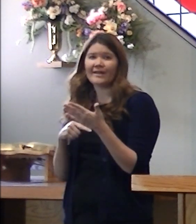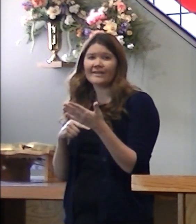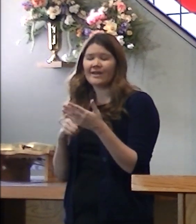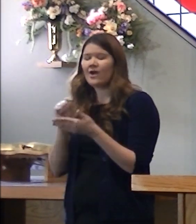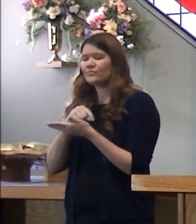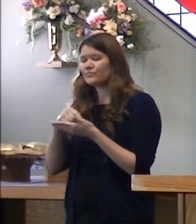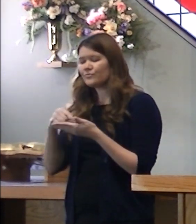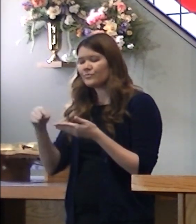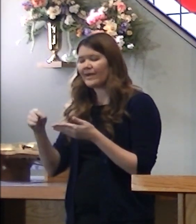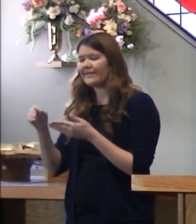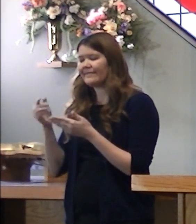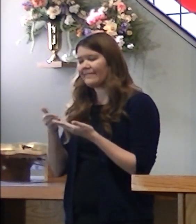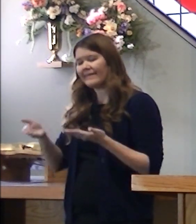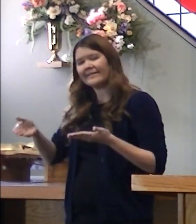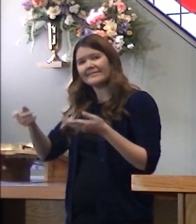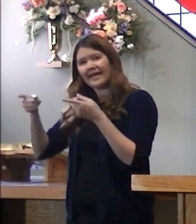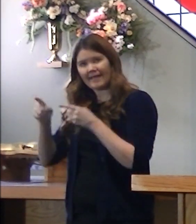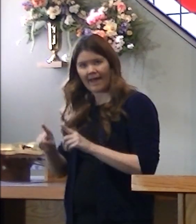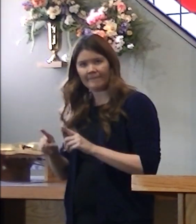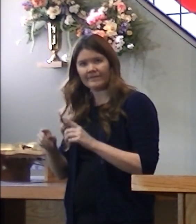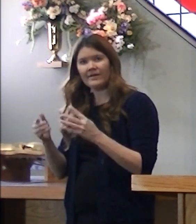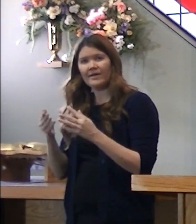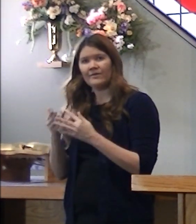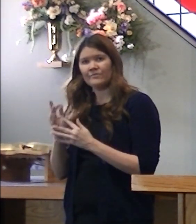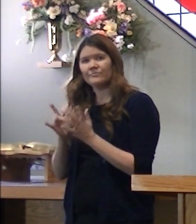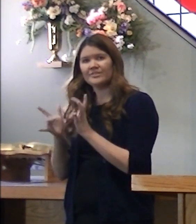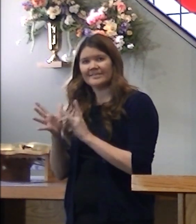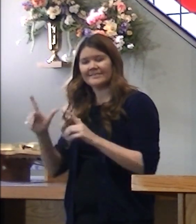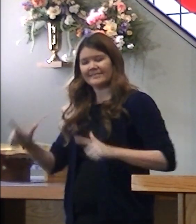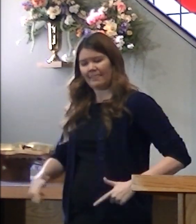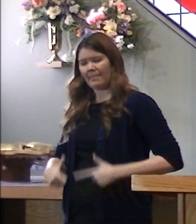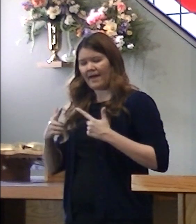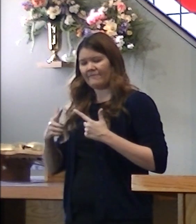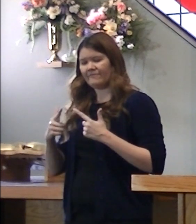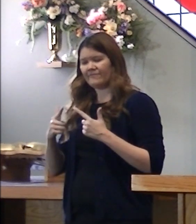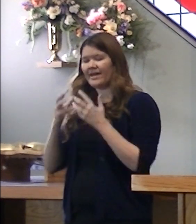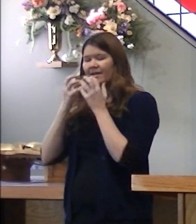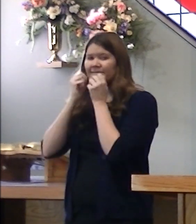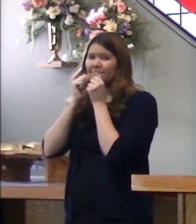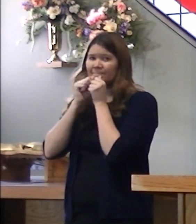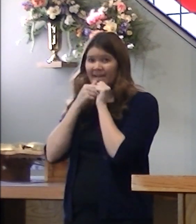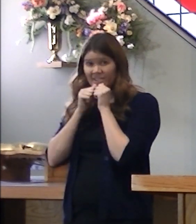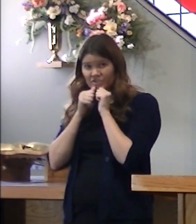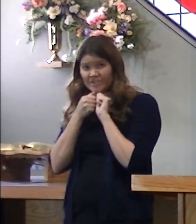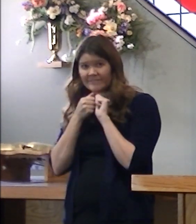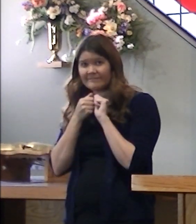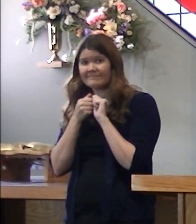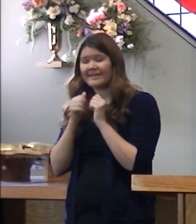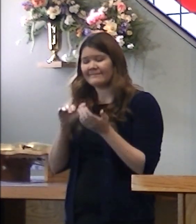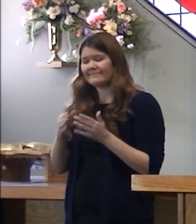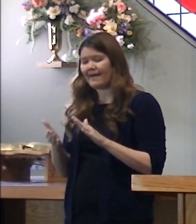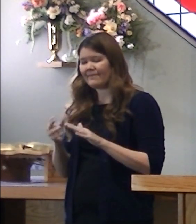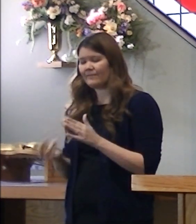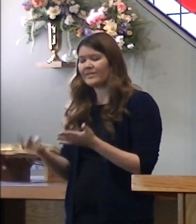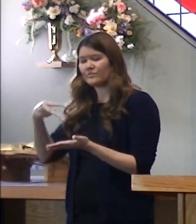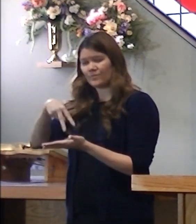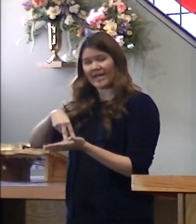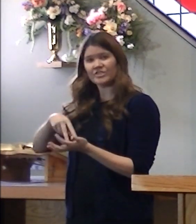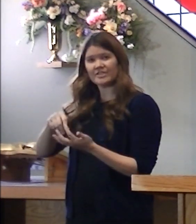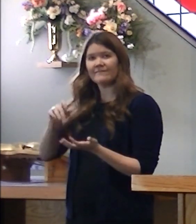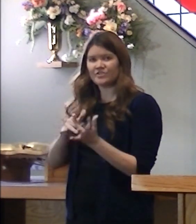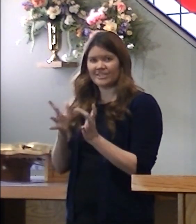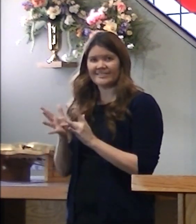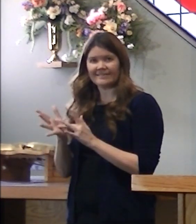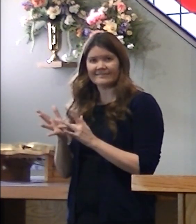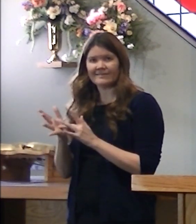orderly account of the life, passion, death, and resurrection of Jesus. So when